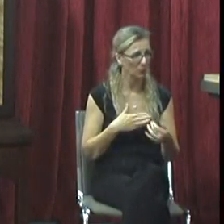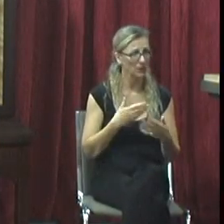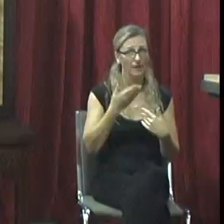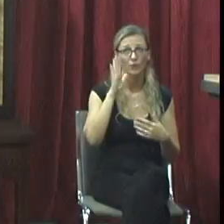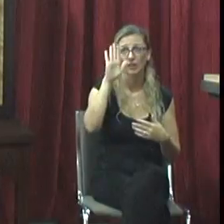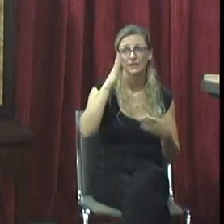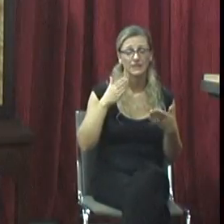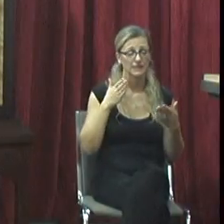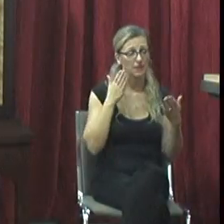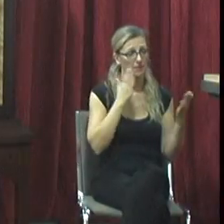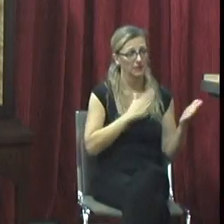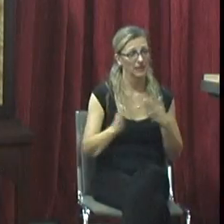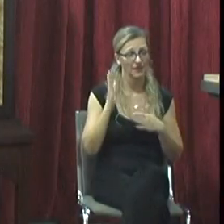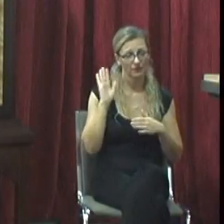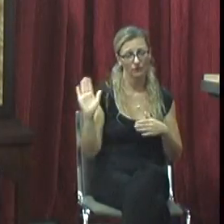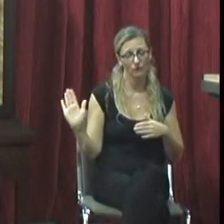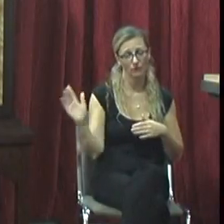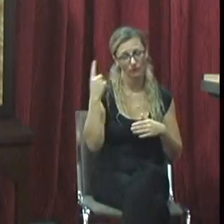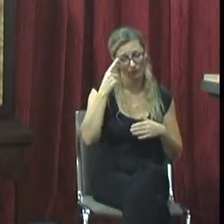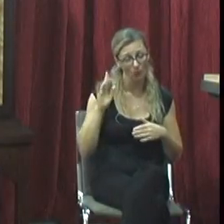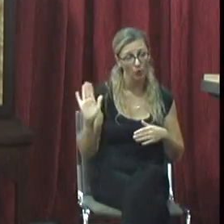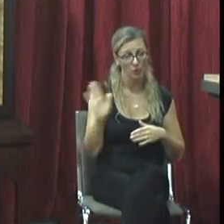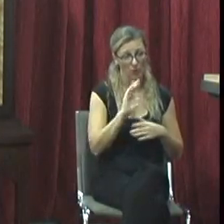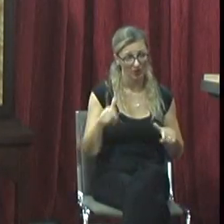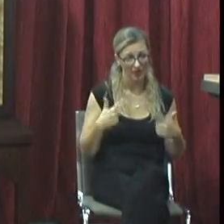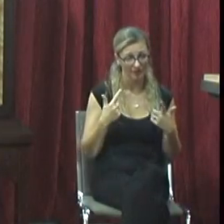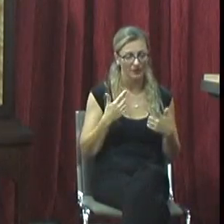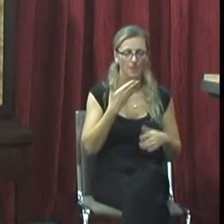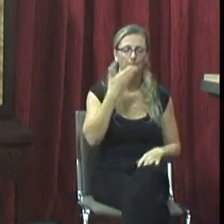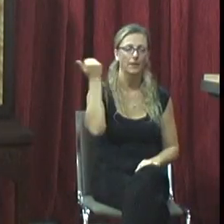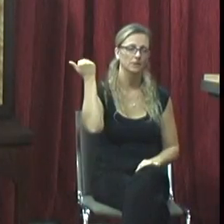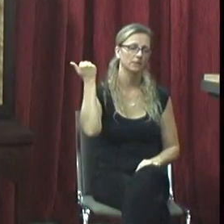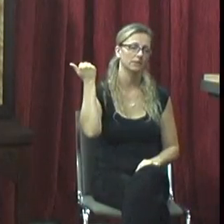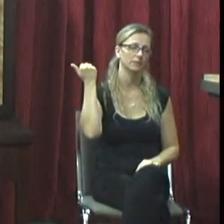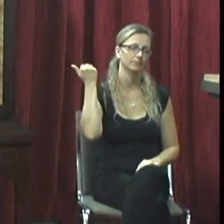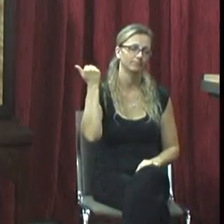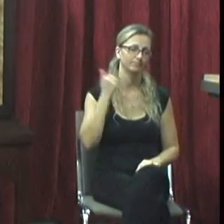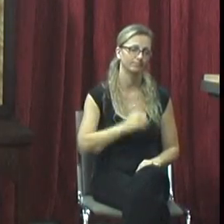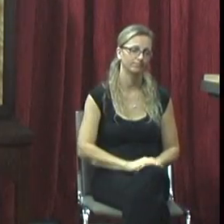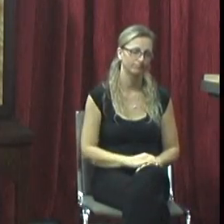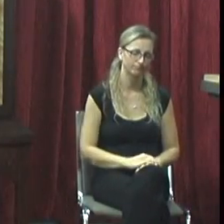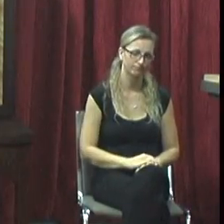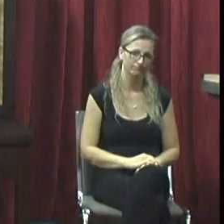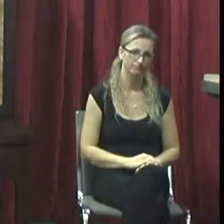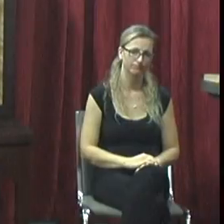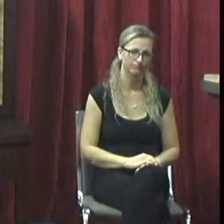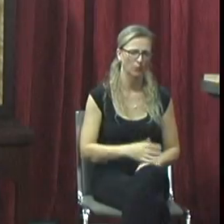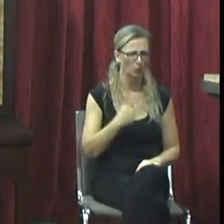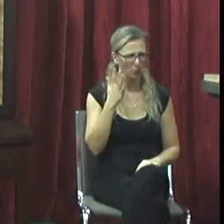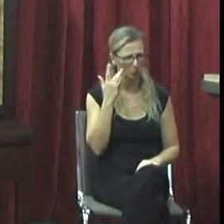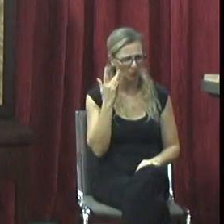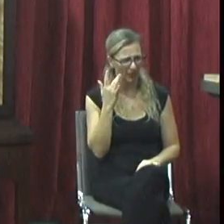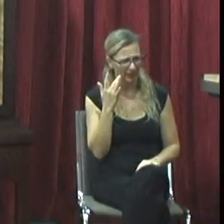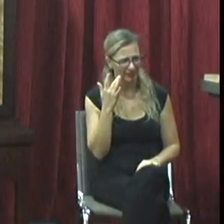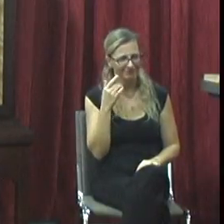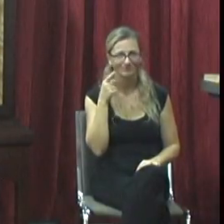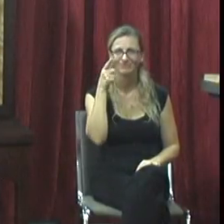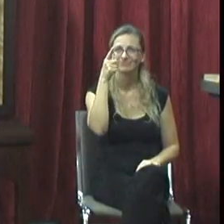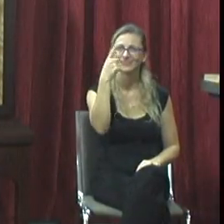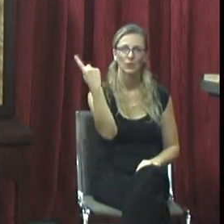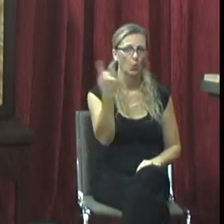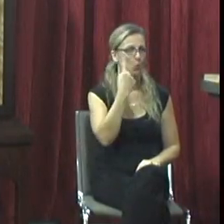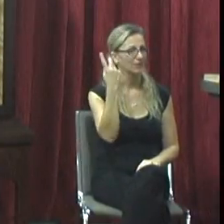life, whatever he has for you, it's the best possible plan for your life. Why? Because only he can see the